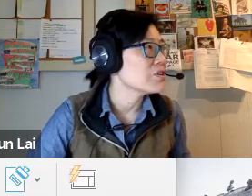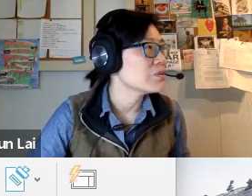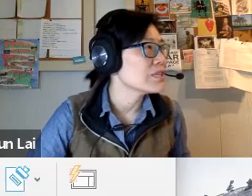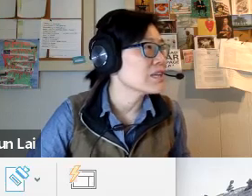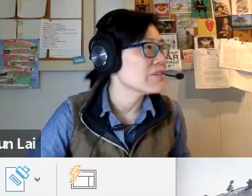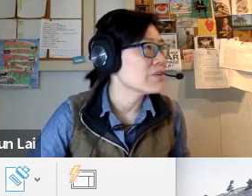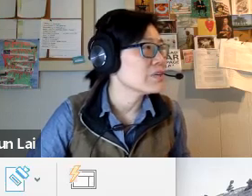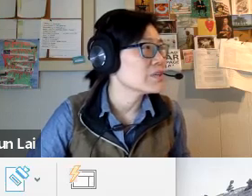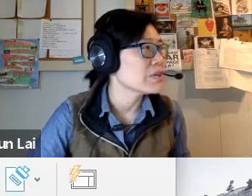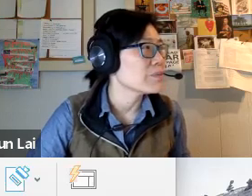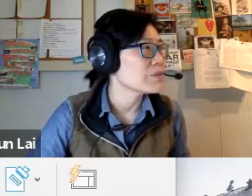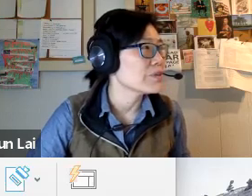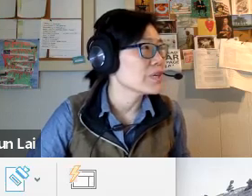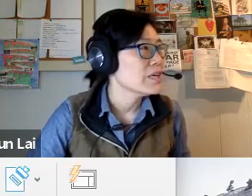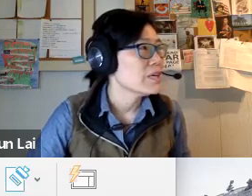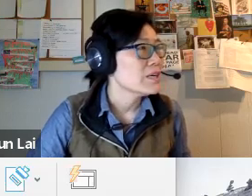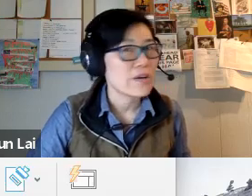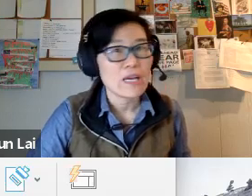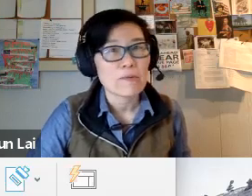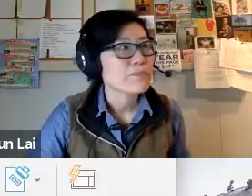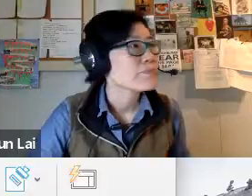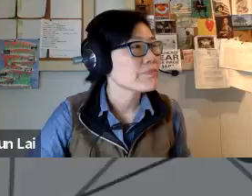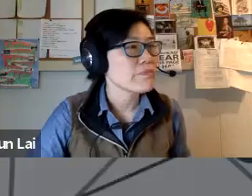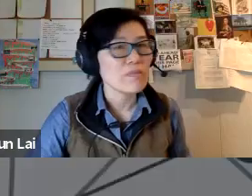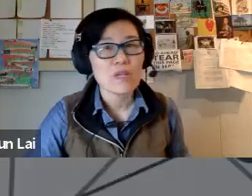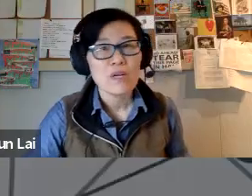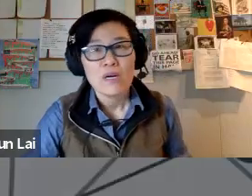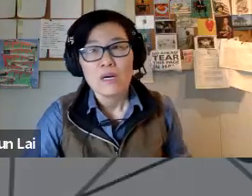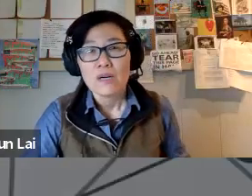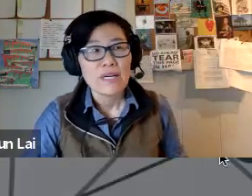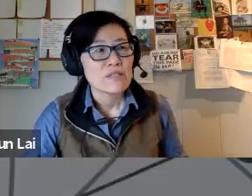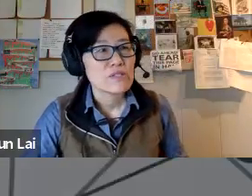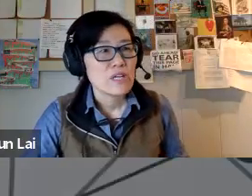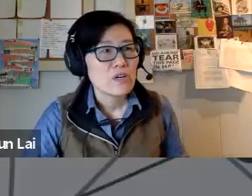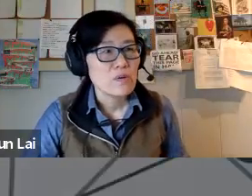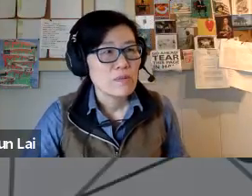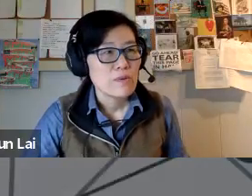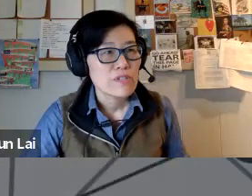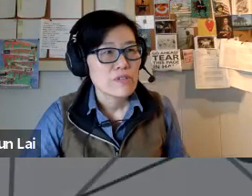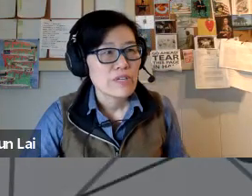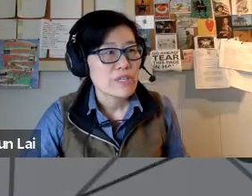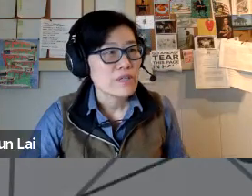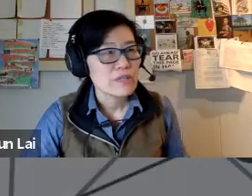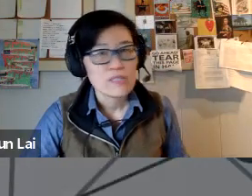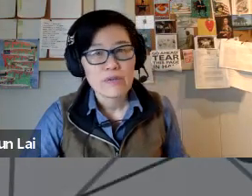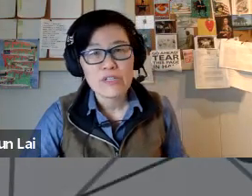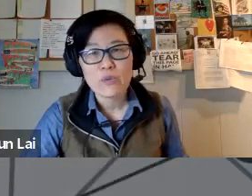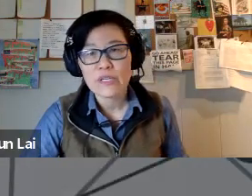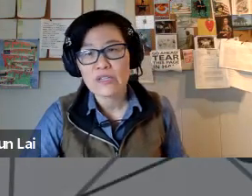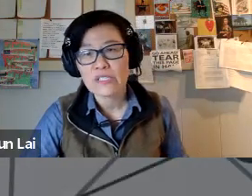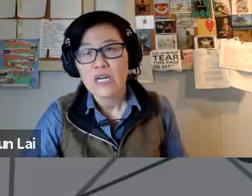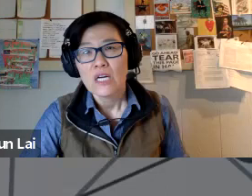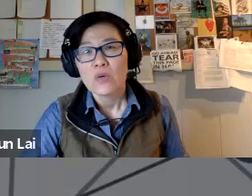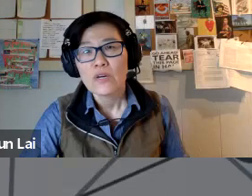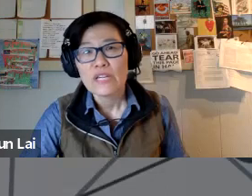and you suddenly have no idea what you're doing. Okay. All right, so move this over here. So here's